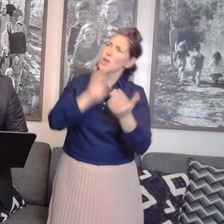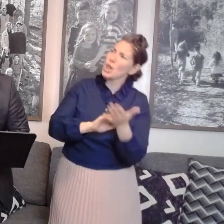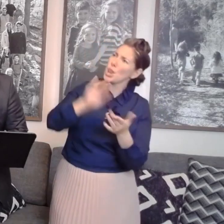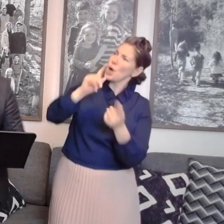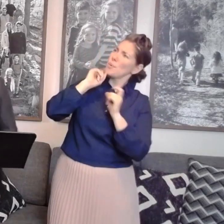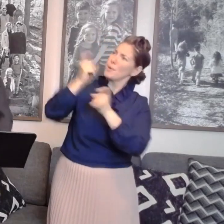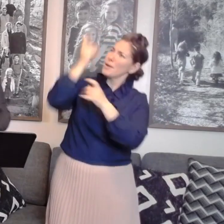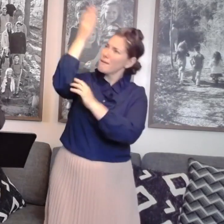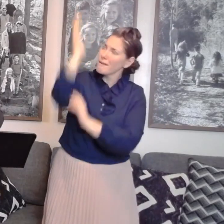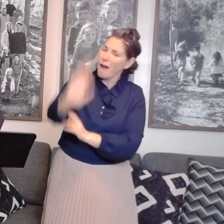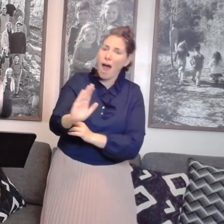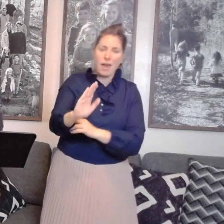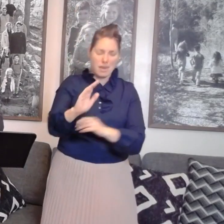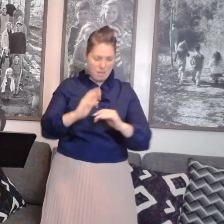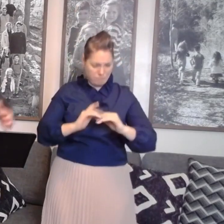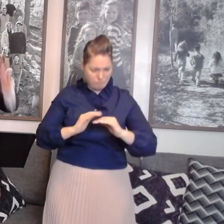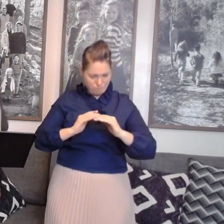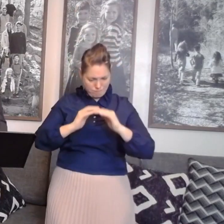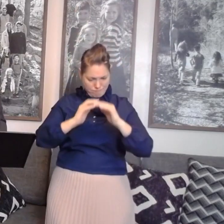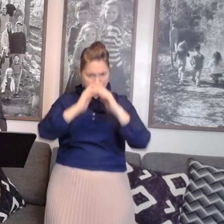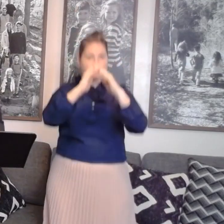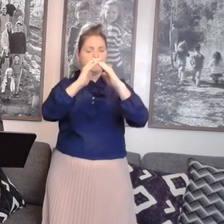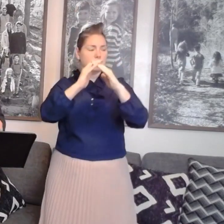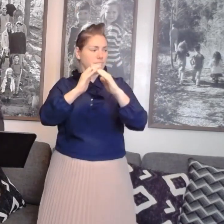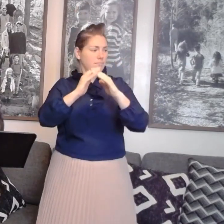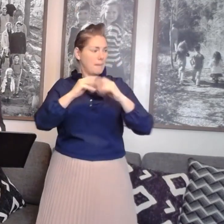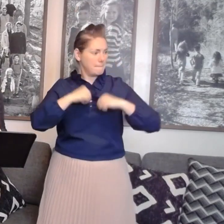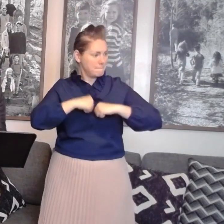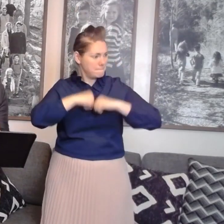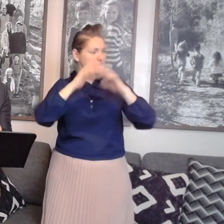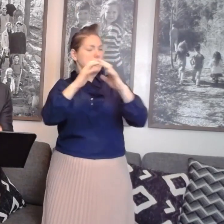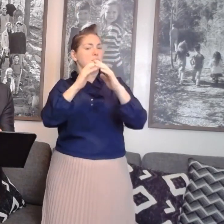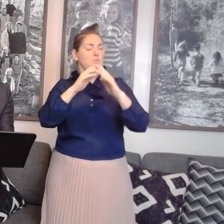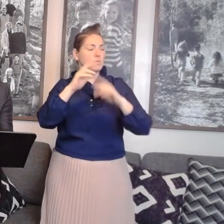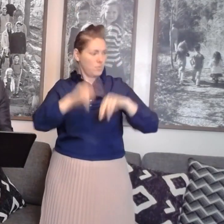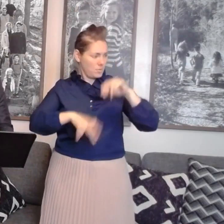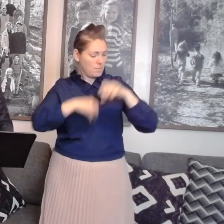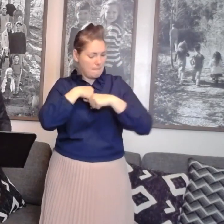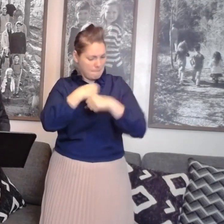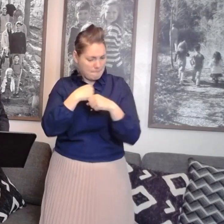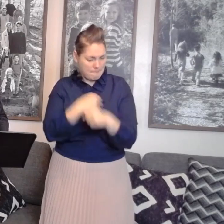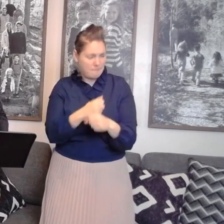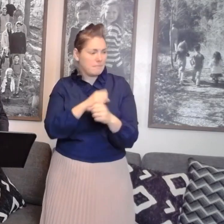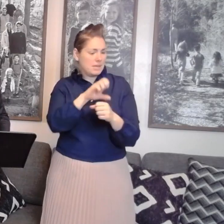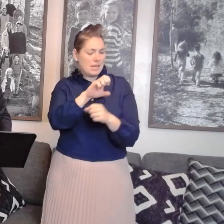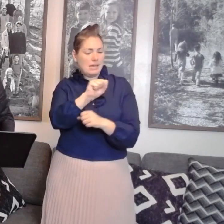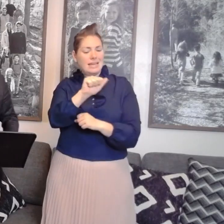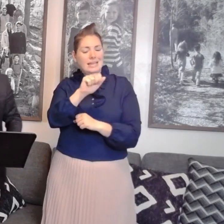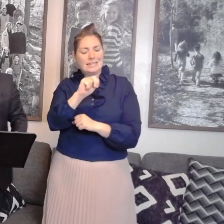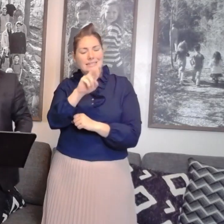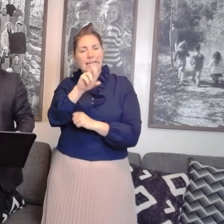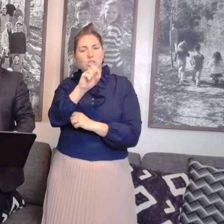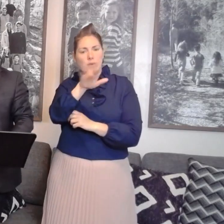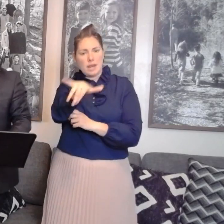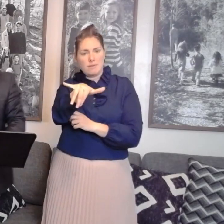to God, you are building God a sanctuary. Amen.